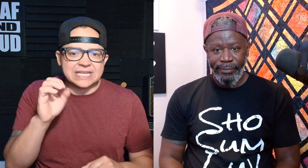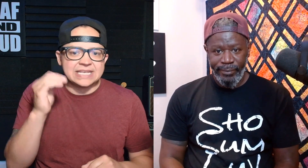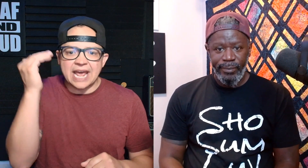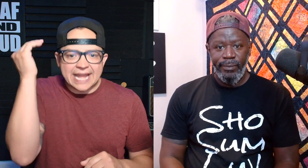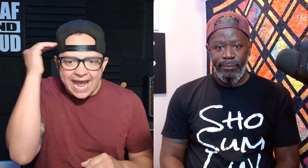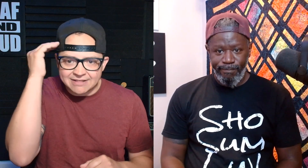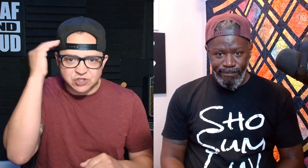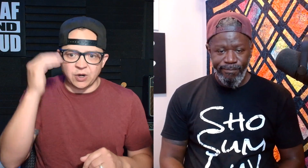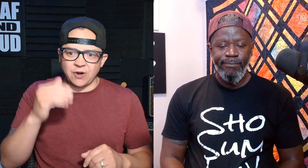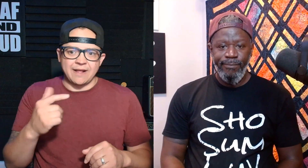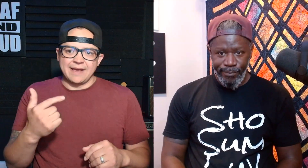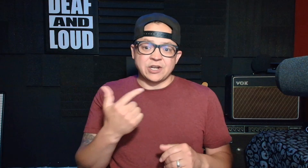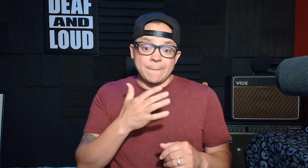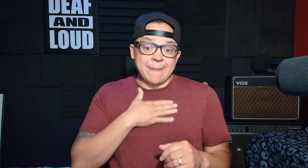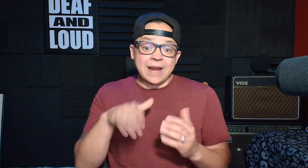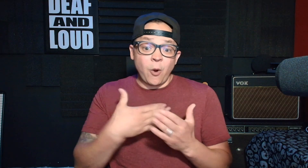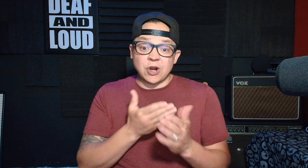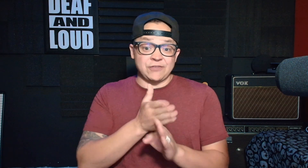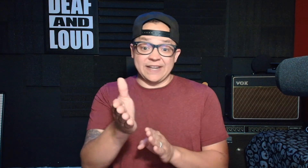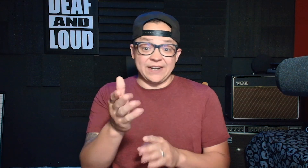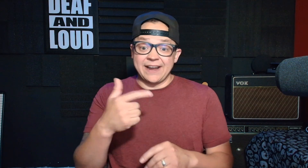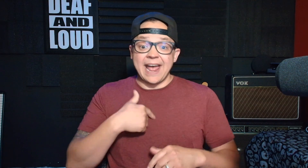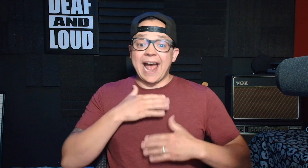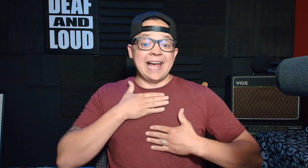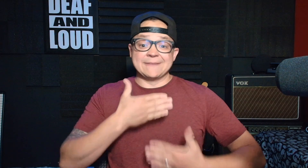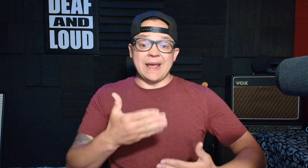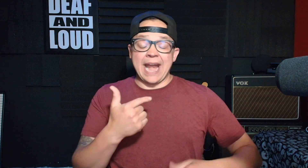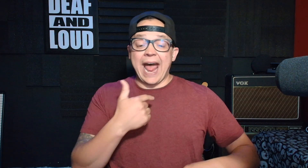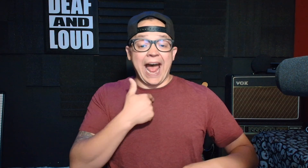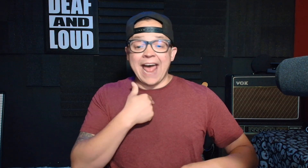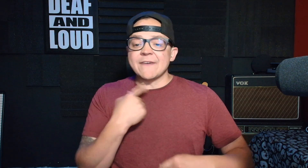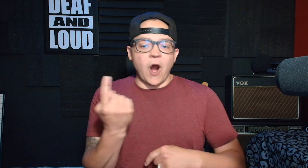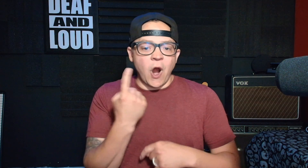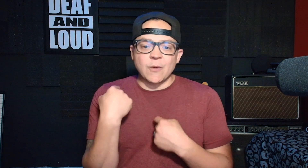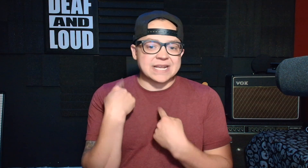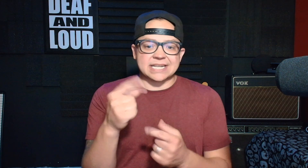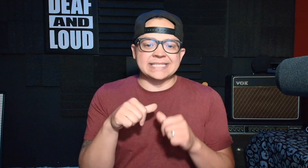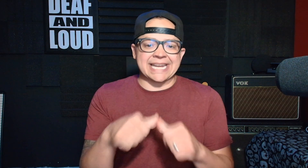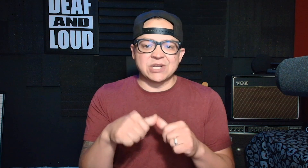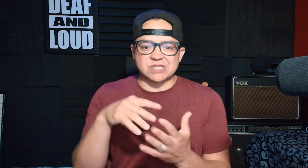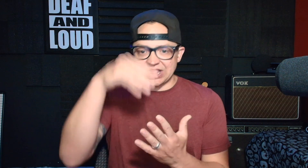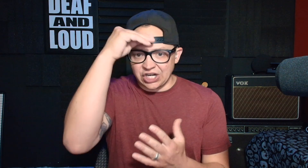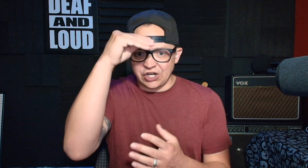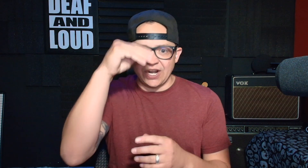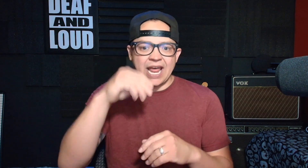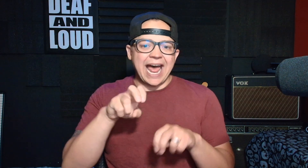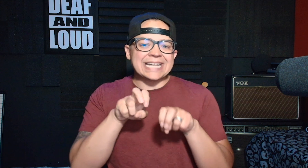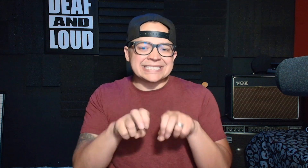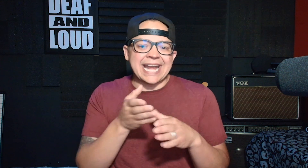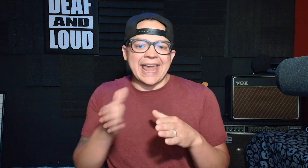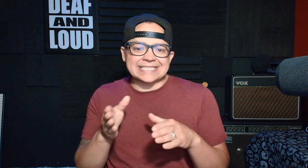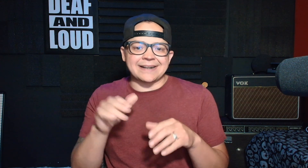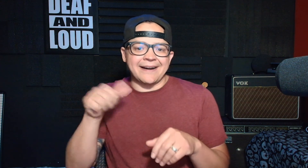to be knowledgeable. My whole career, I admit, I've always continued to learn.